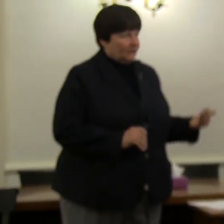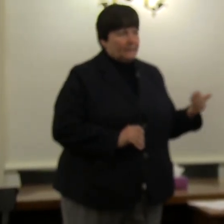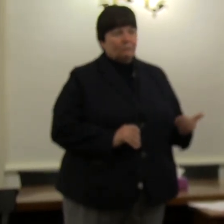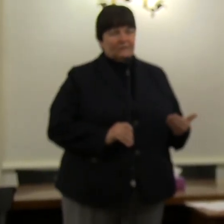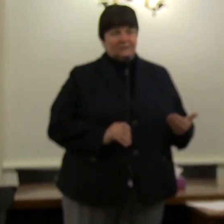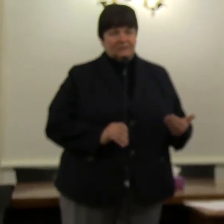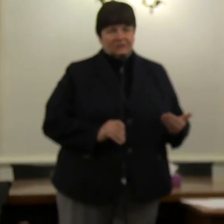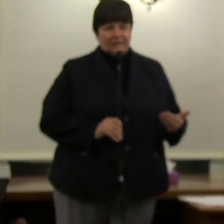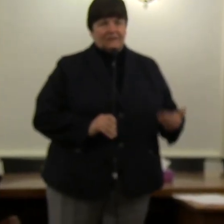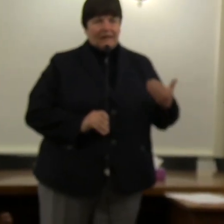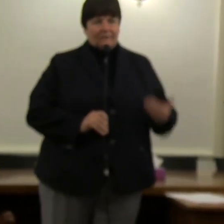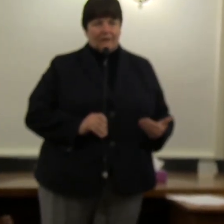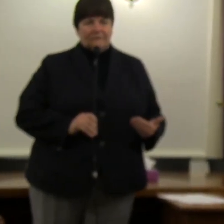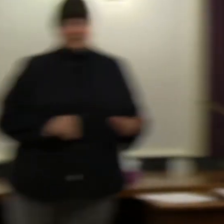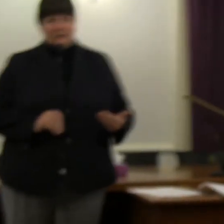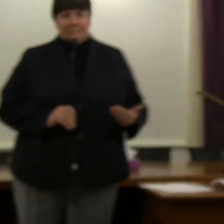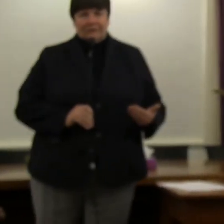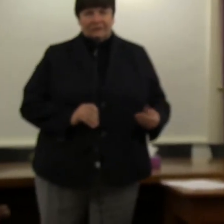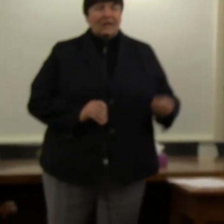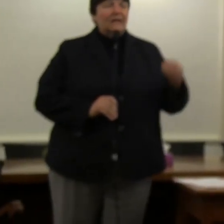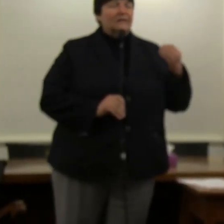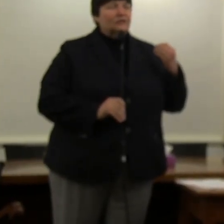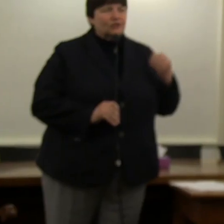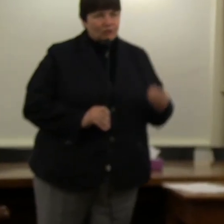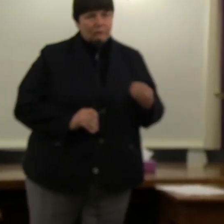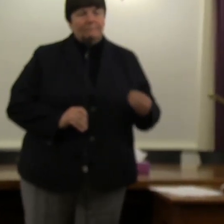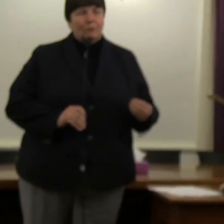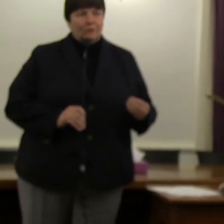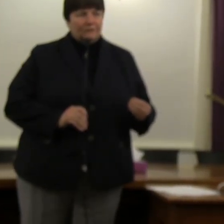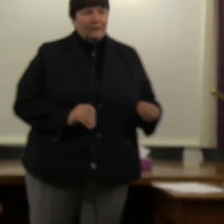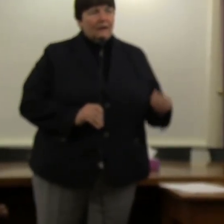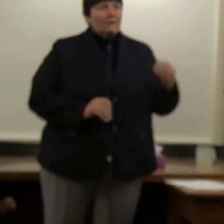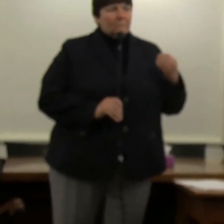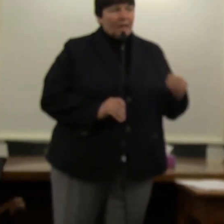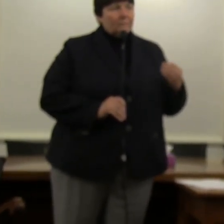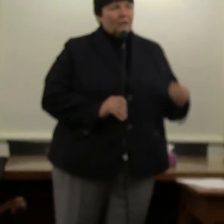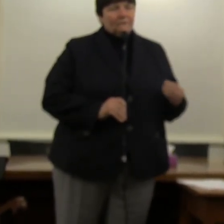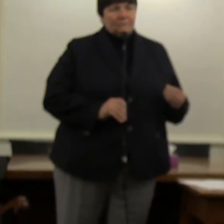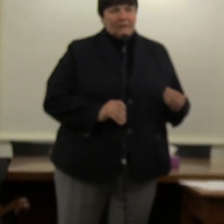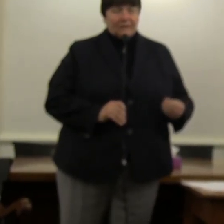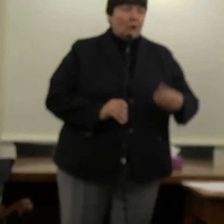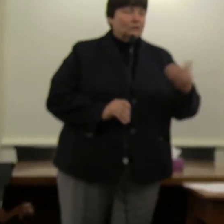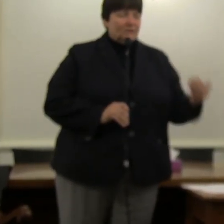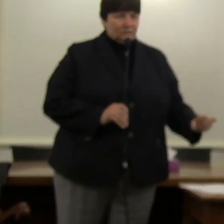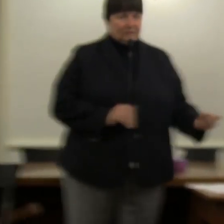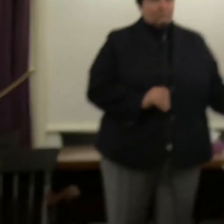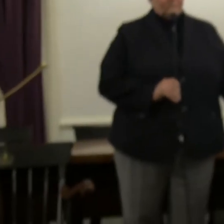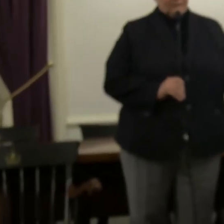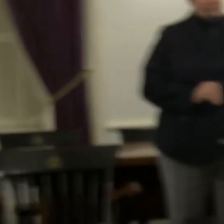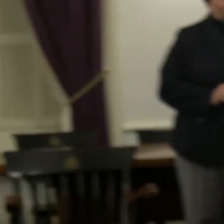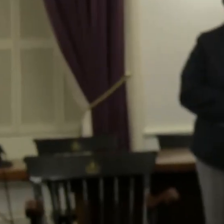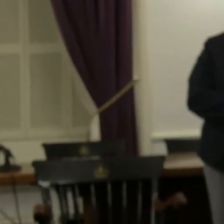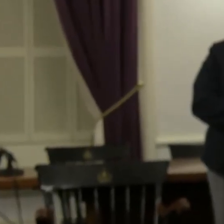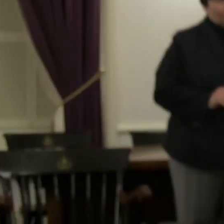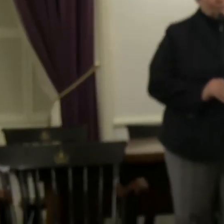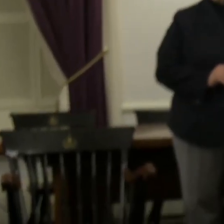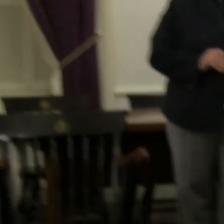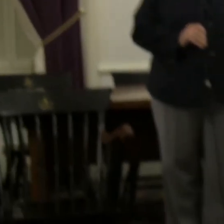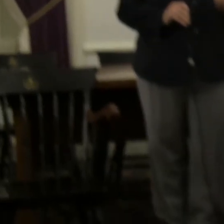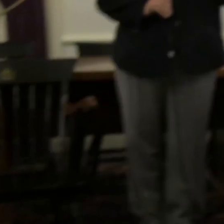on it today. I'm not sure where we're going to be able to put them, right over there. If you're interested in the program, check it out. You can call our office, check out our